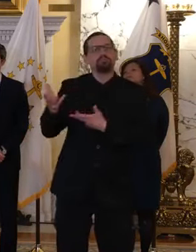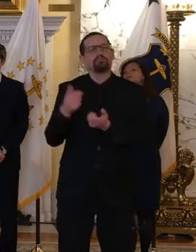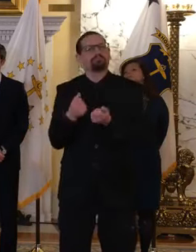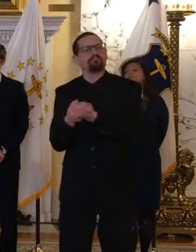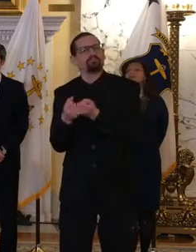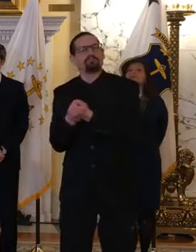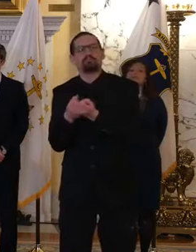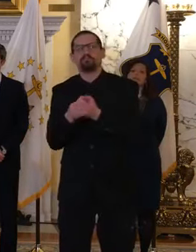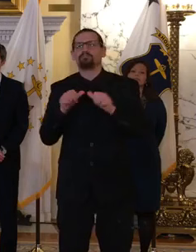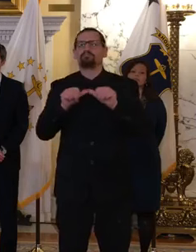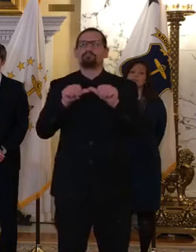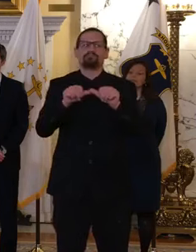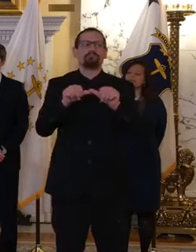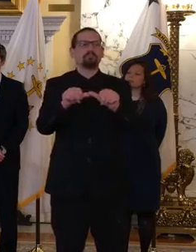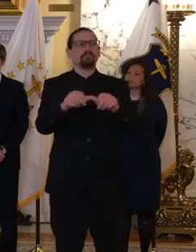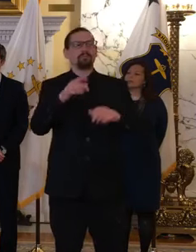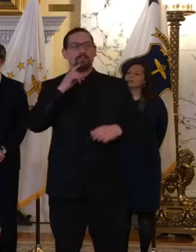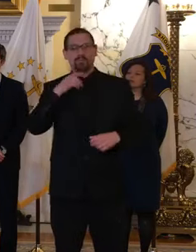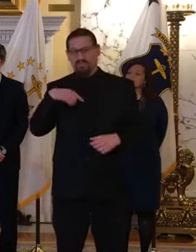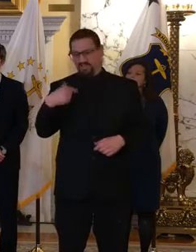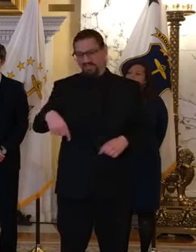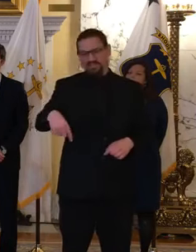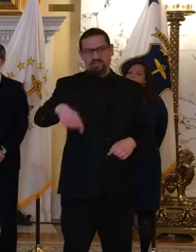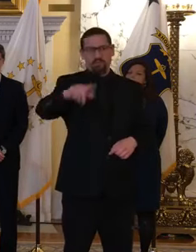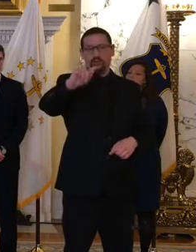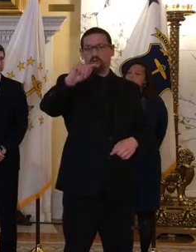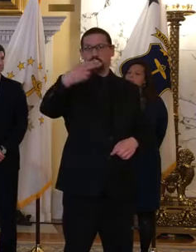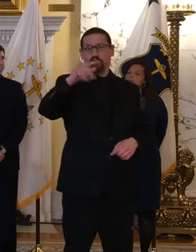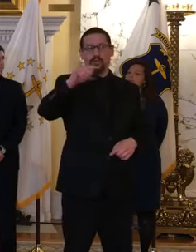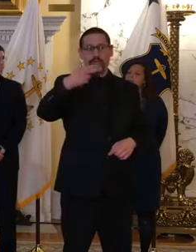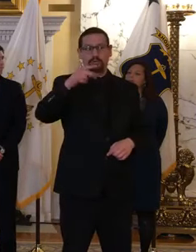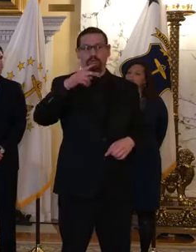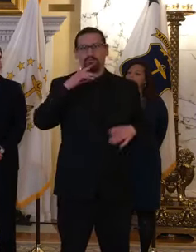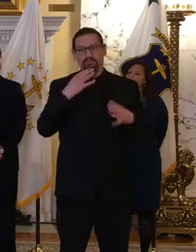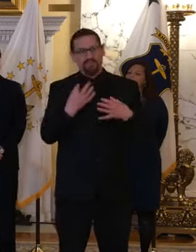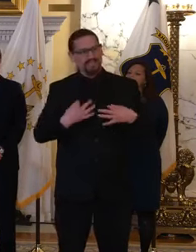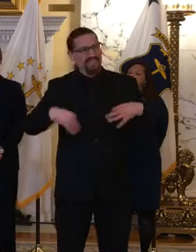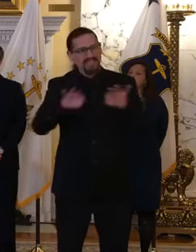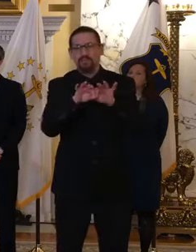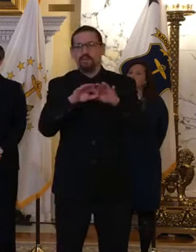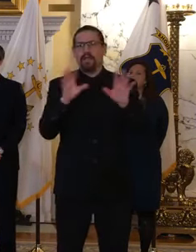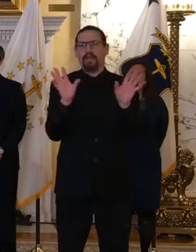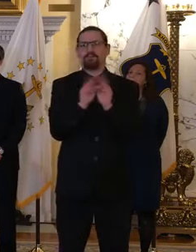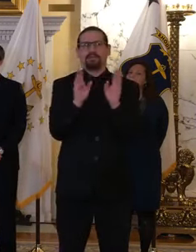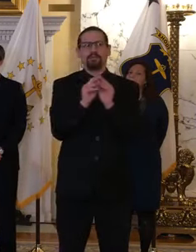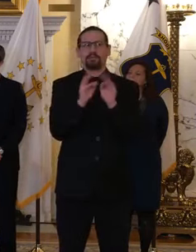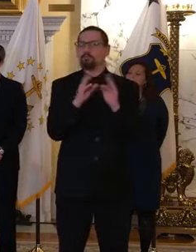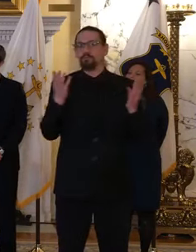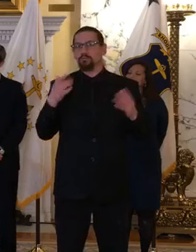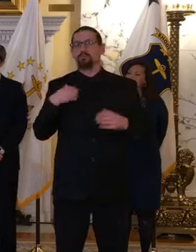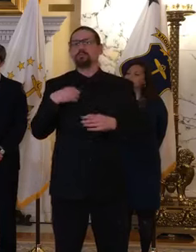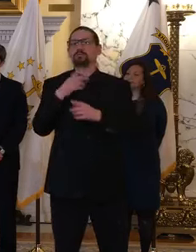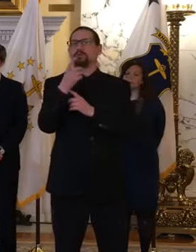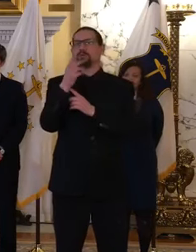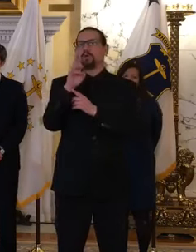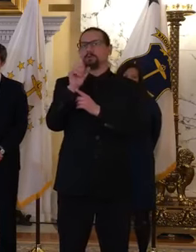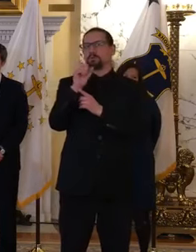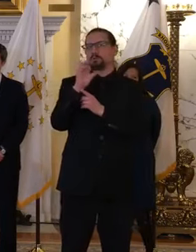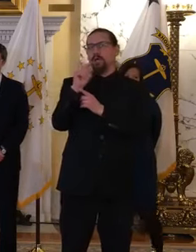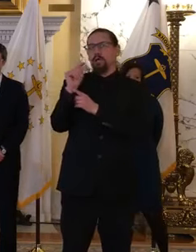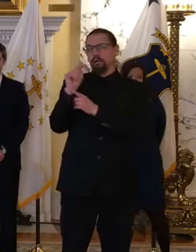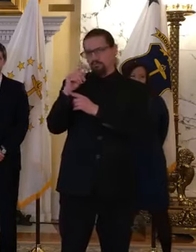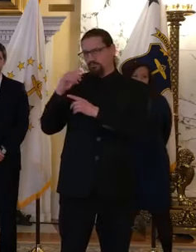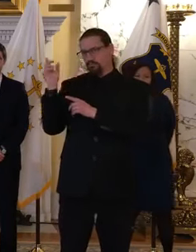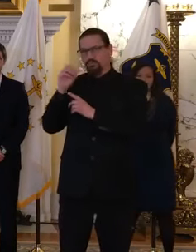on Thursday with Commissioner Infante Green and Dr. Nicole Alexander Scott. It's a special press conference just